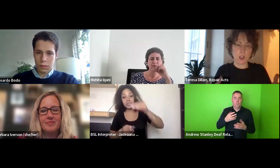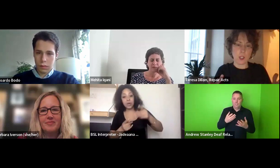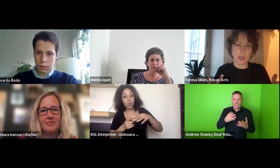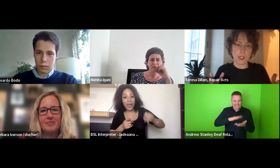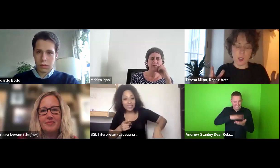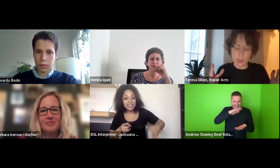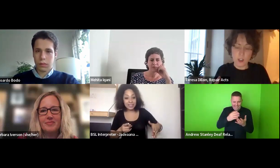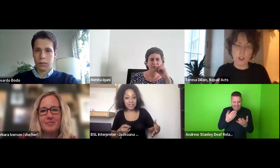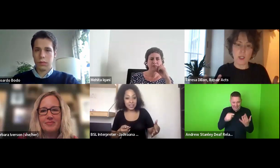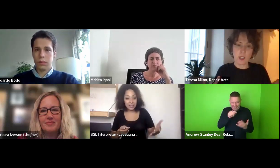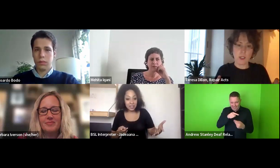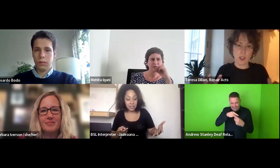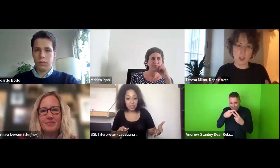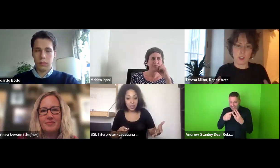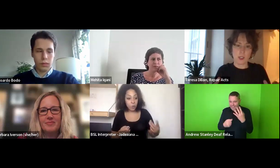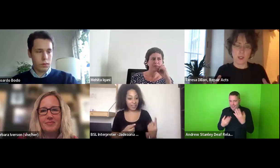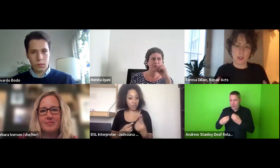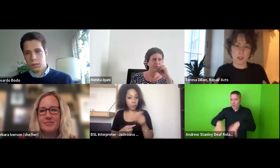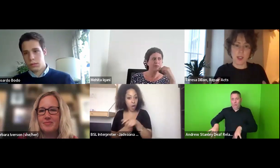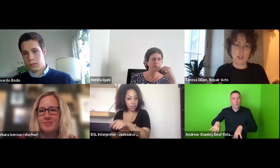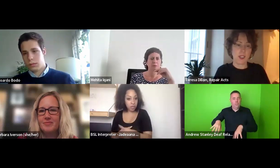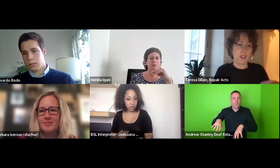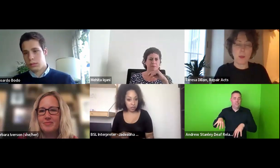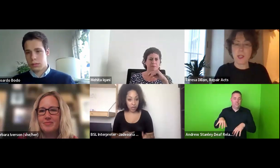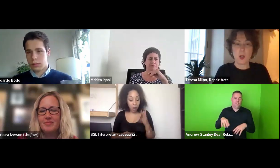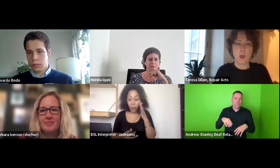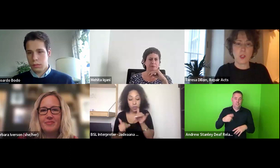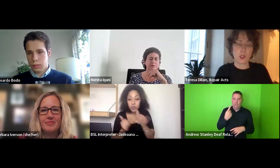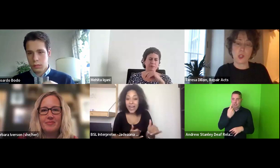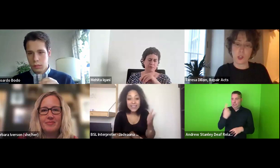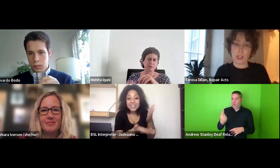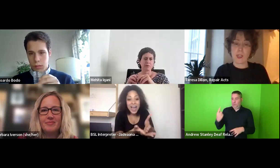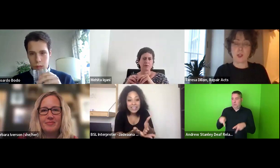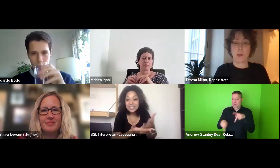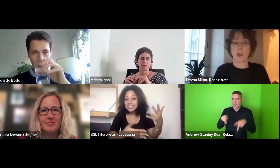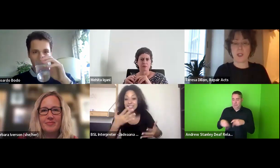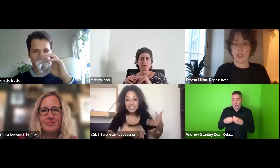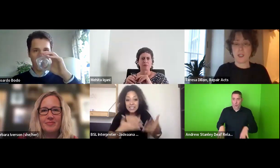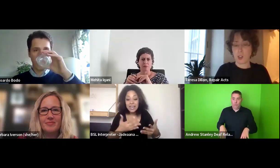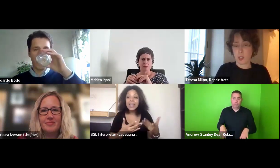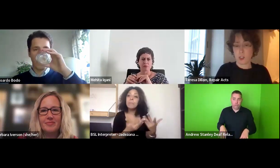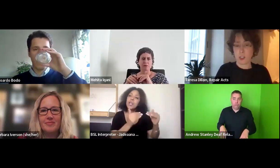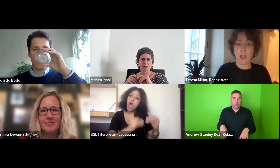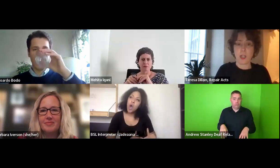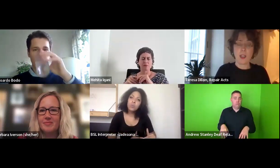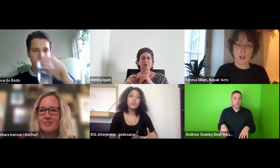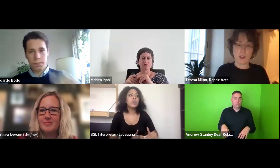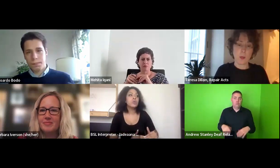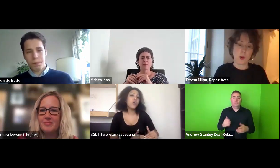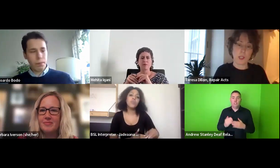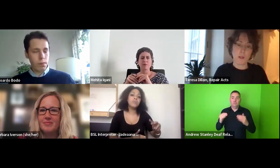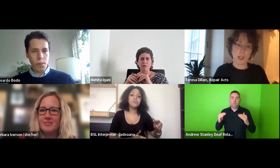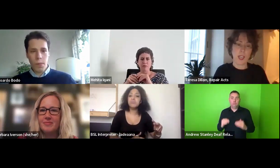And there's, it's interesting to even like look at the stats on this. It can be as low as 2 to 3 kilos per person in different countries, and